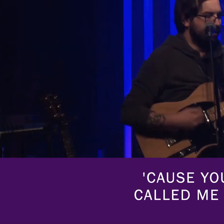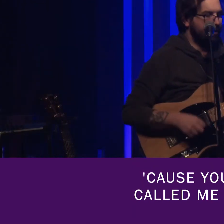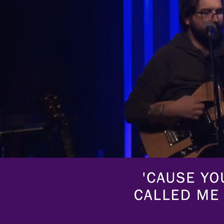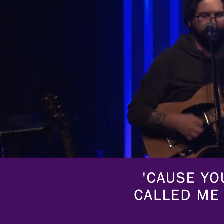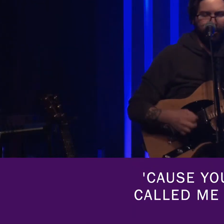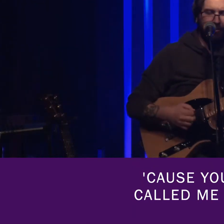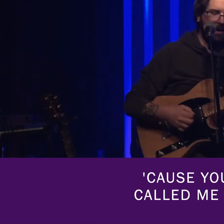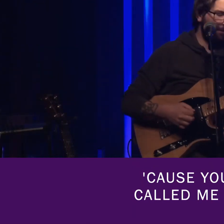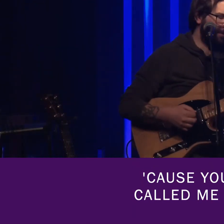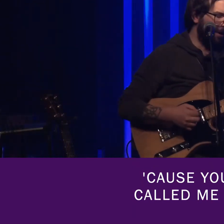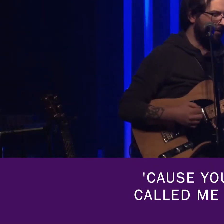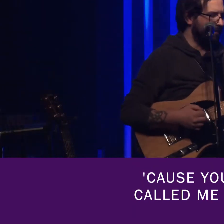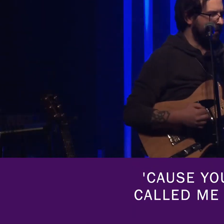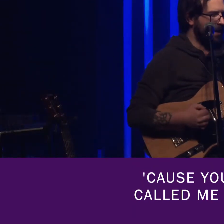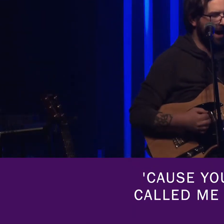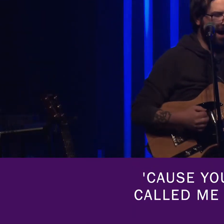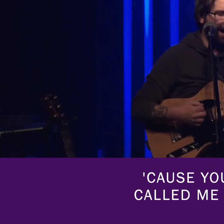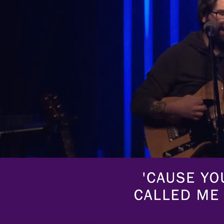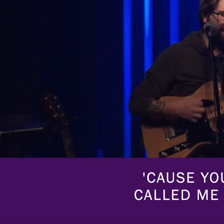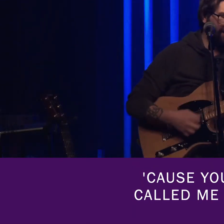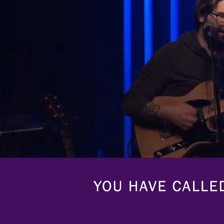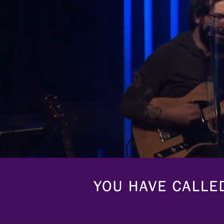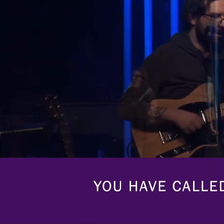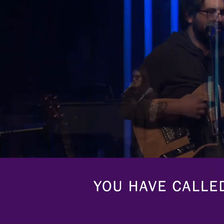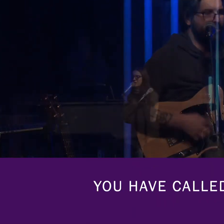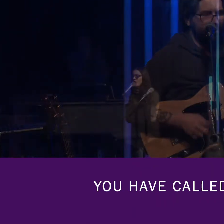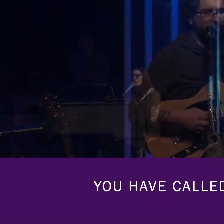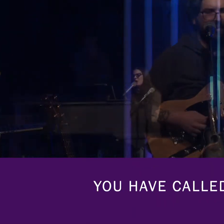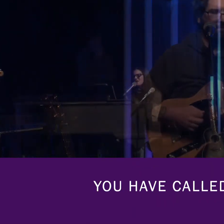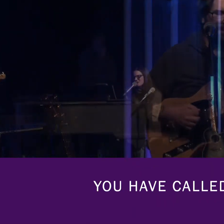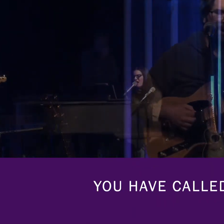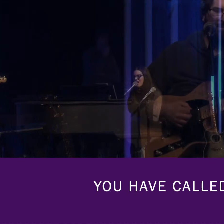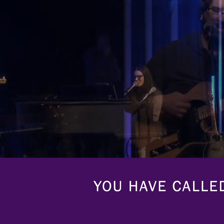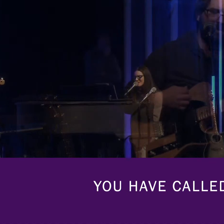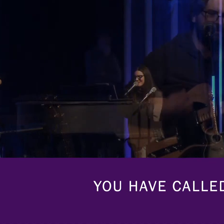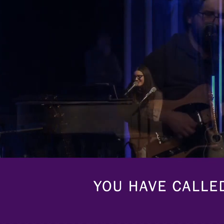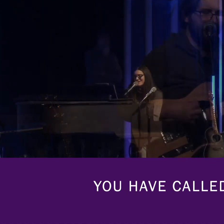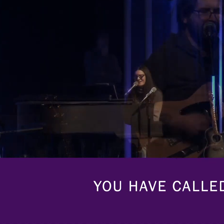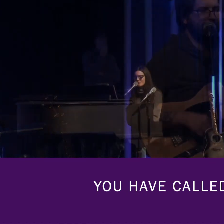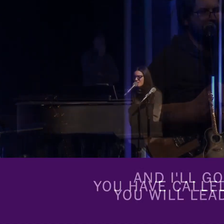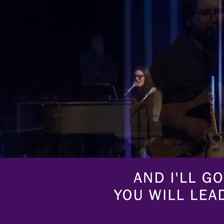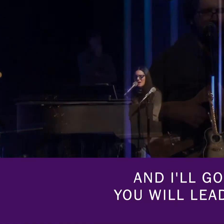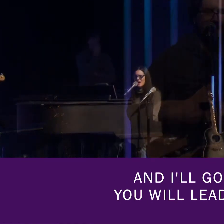Lord. And you have called me higher, you have called me